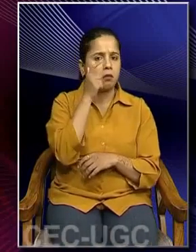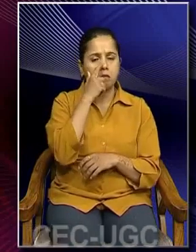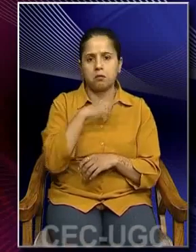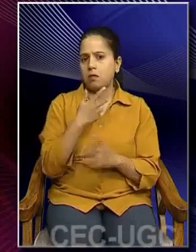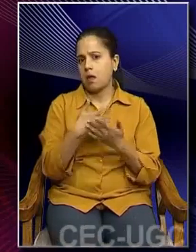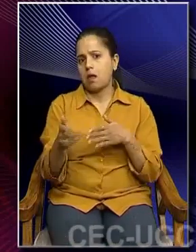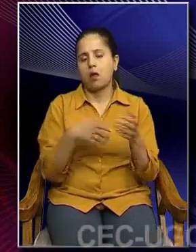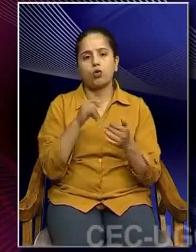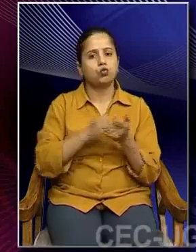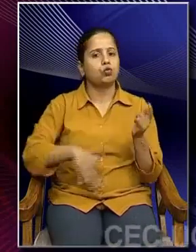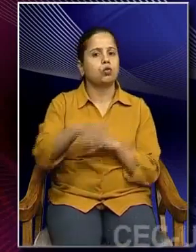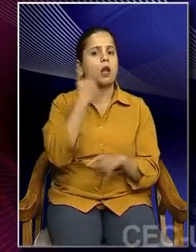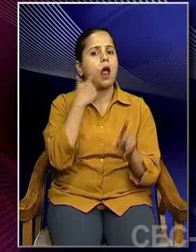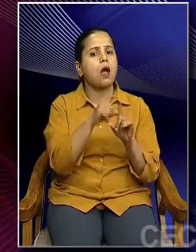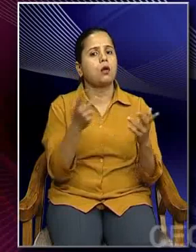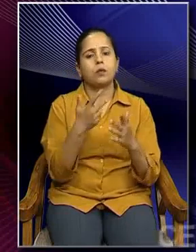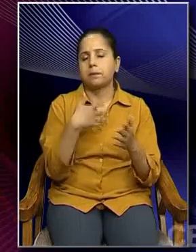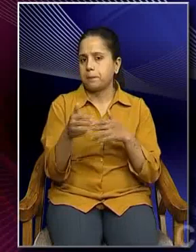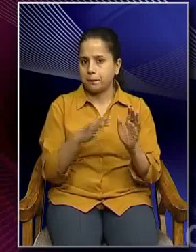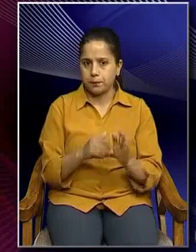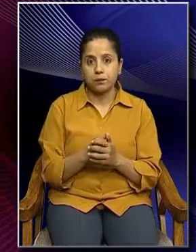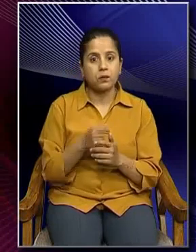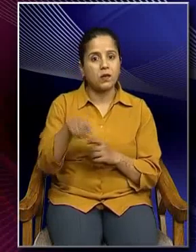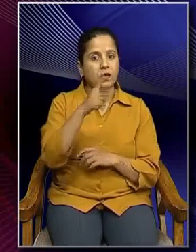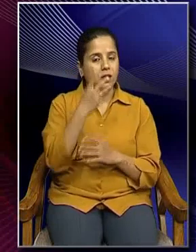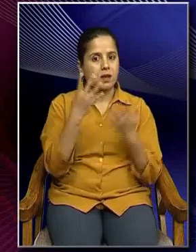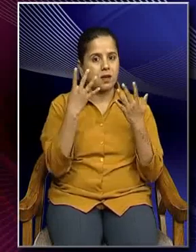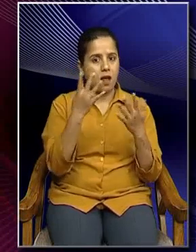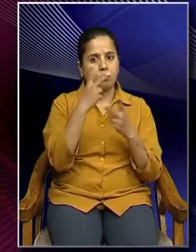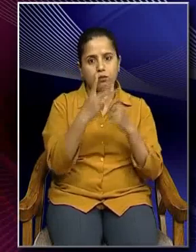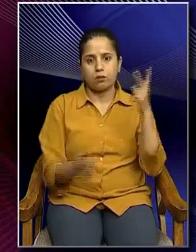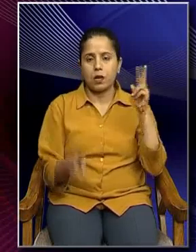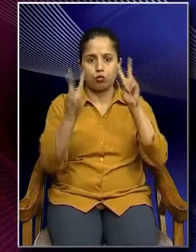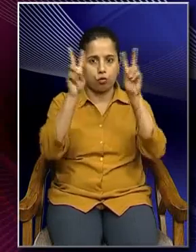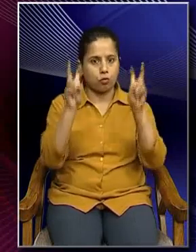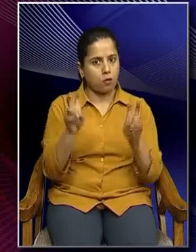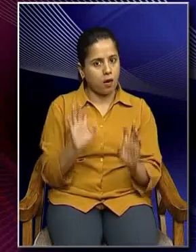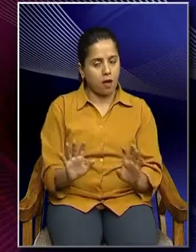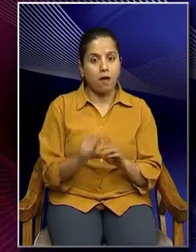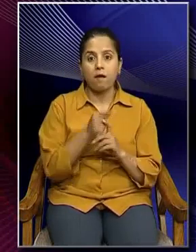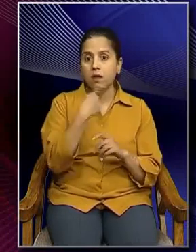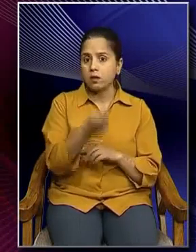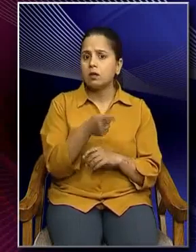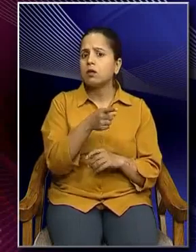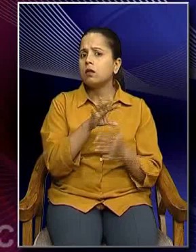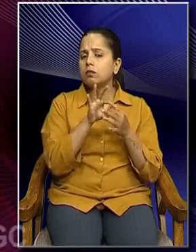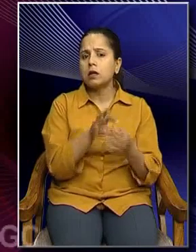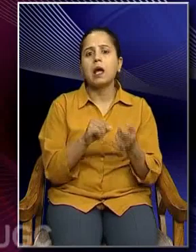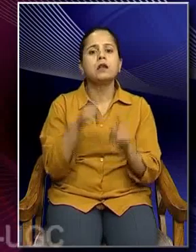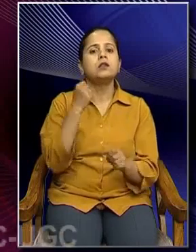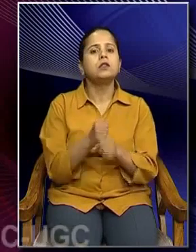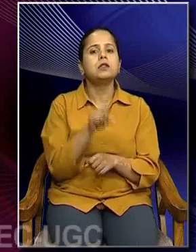and social identities. So if you look at these 9 major themes, which are very much based upon the SDG